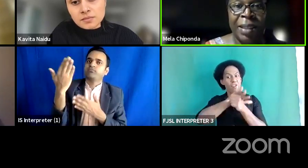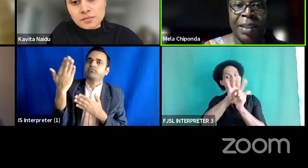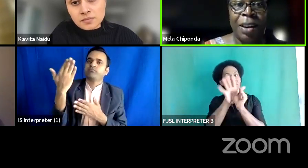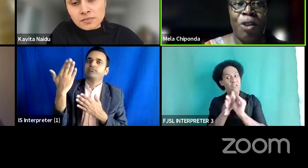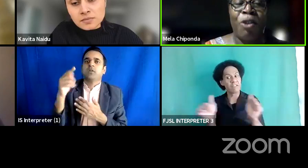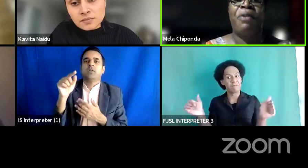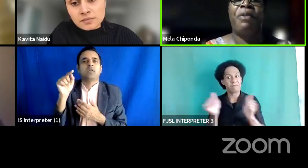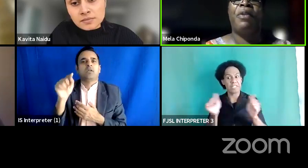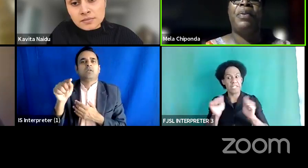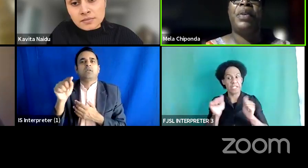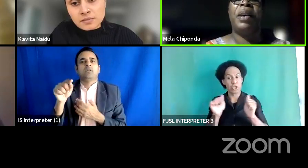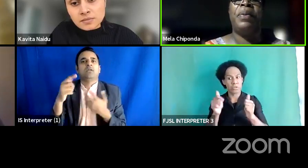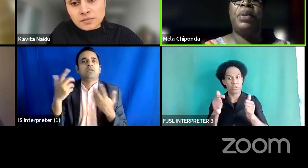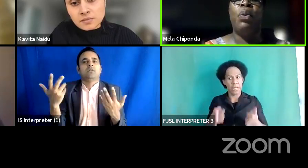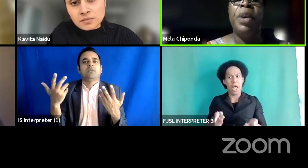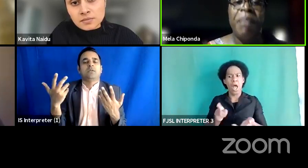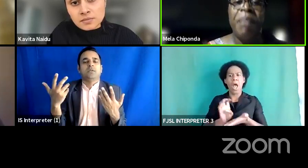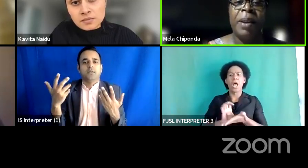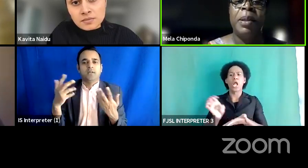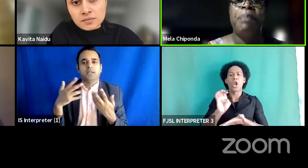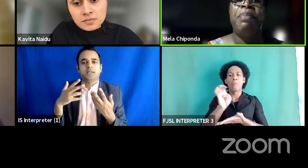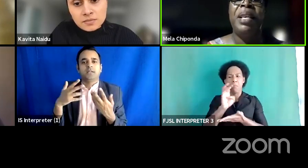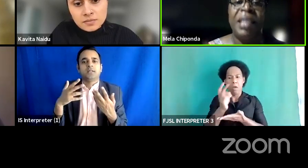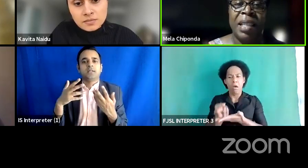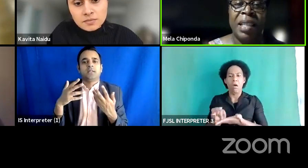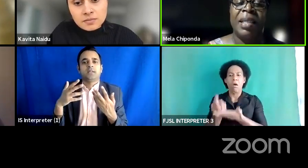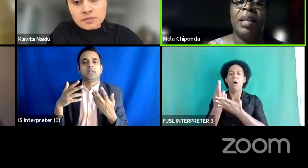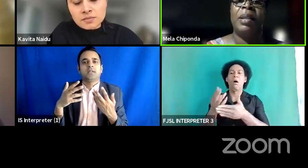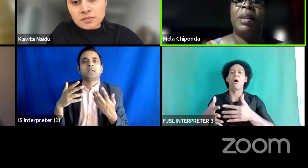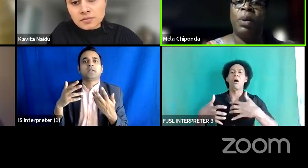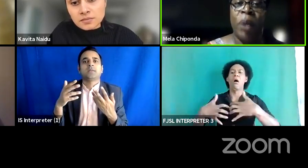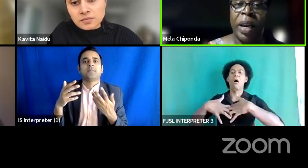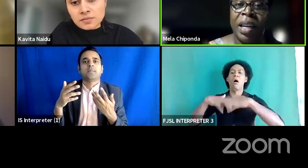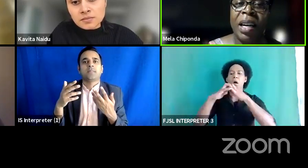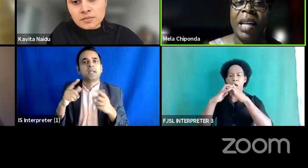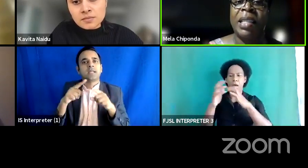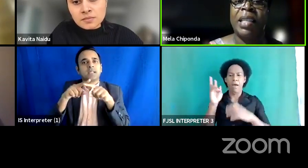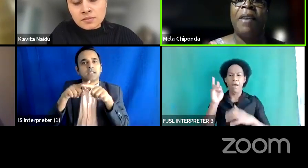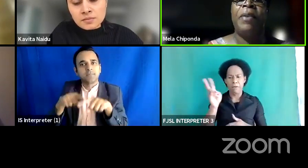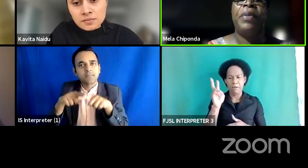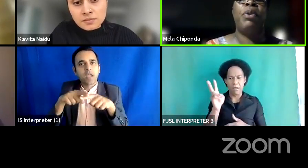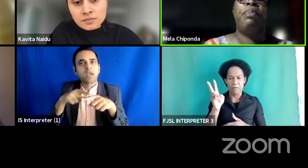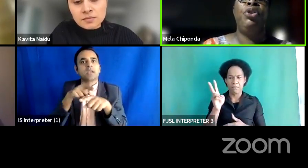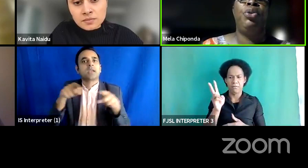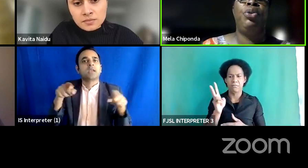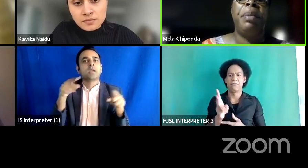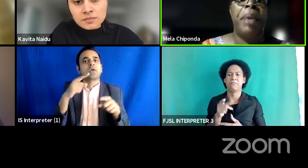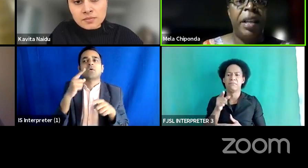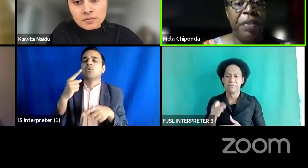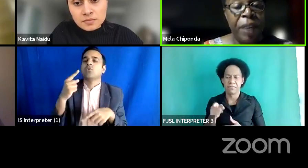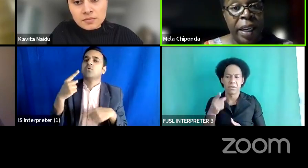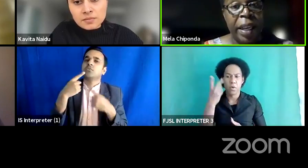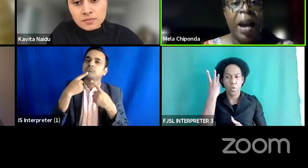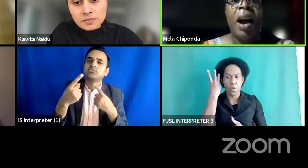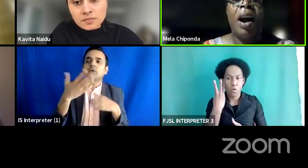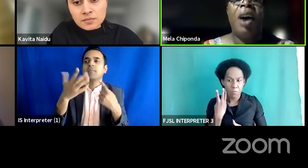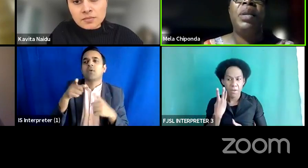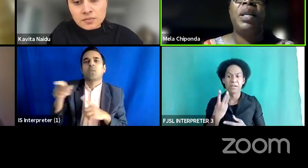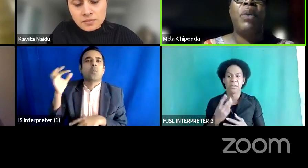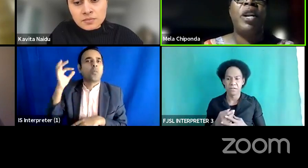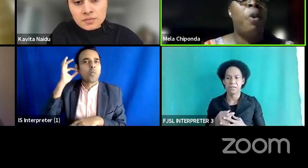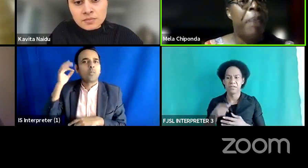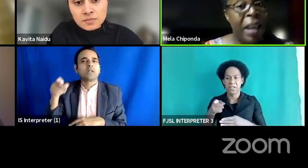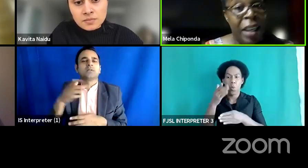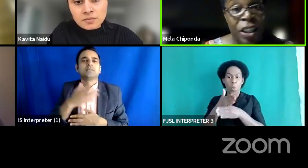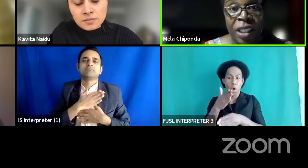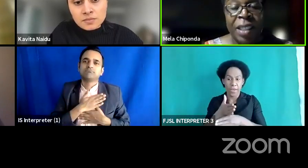the plight of the women, the peasants, the working class, they were pushed to the periphery,